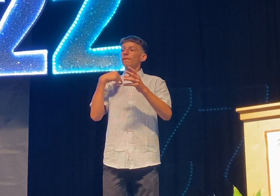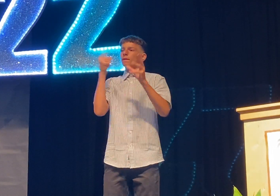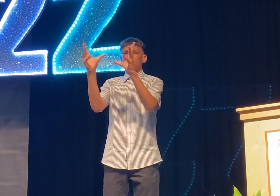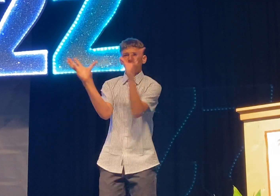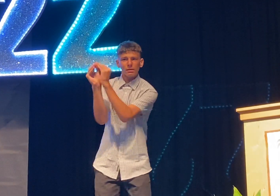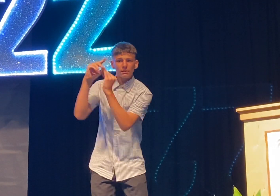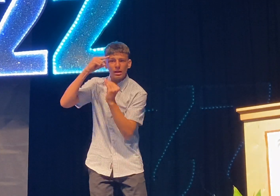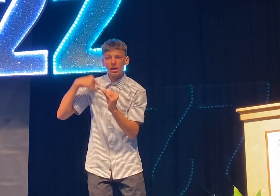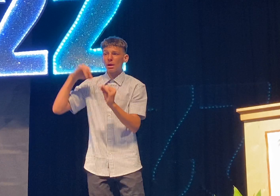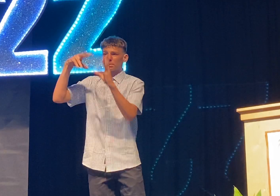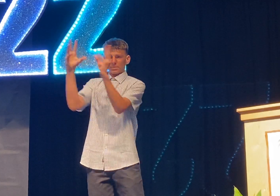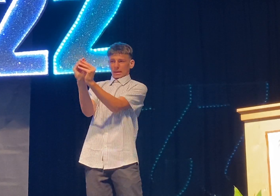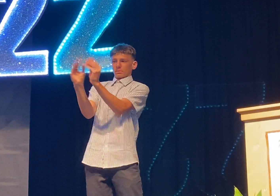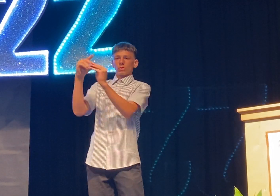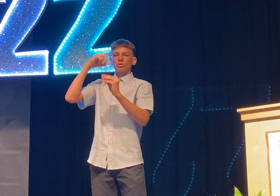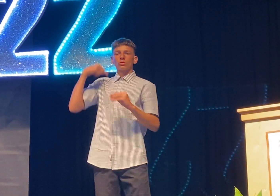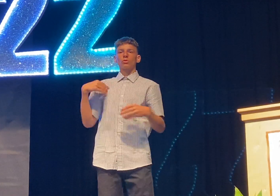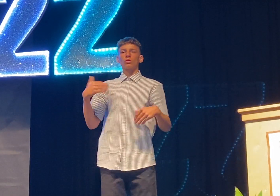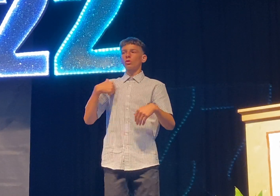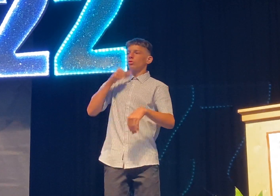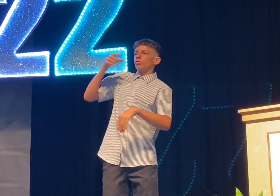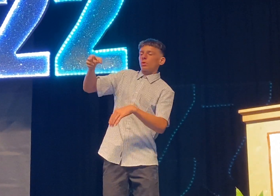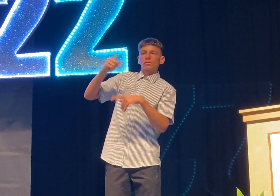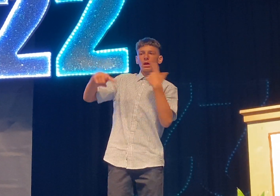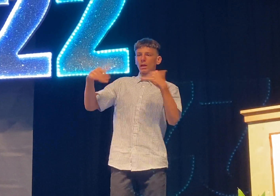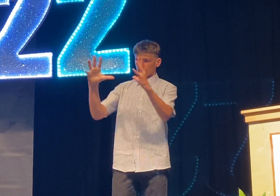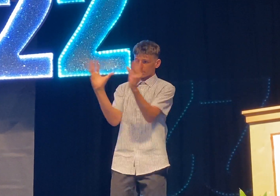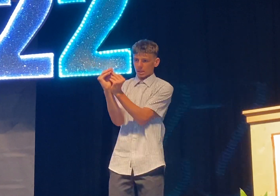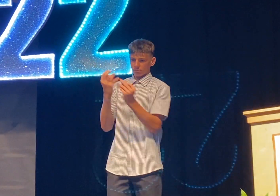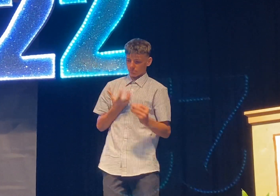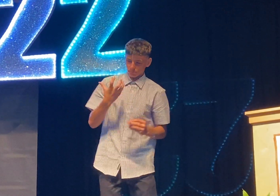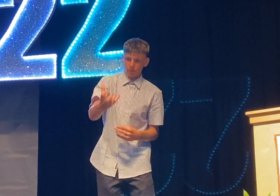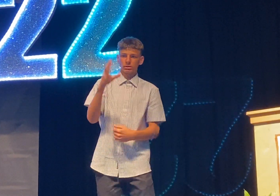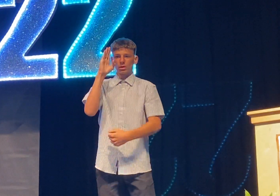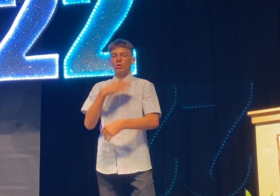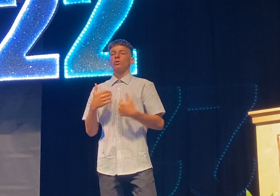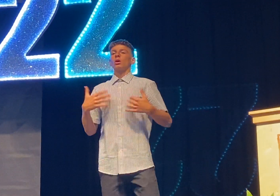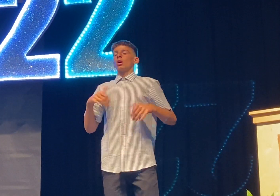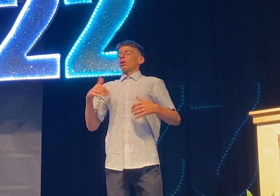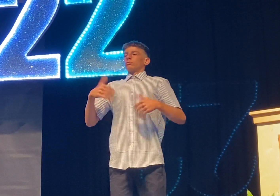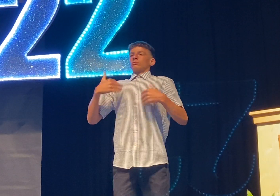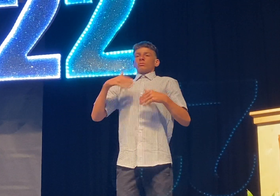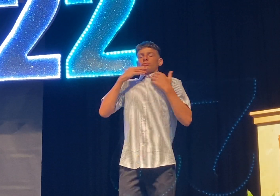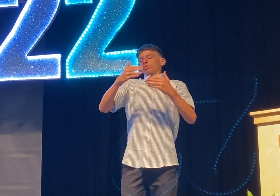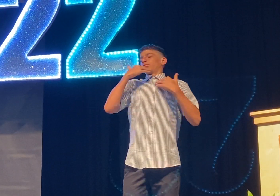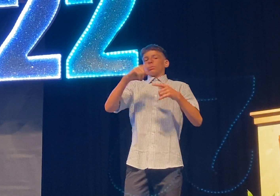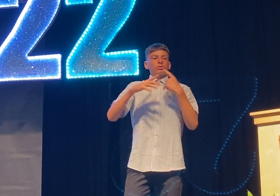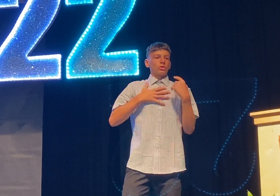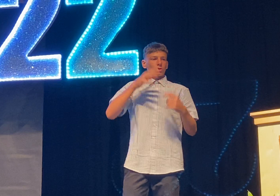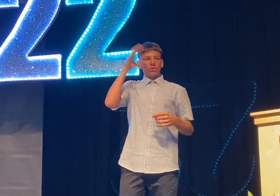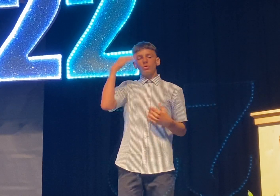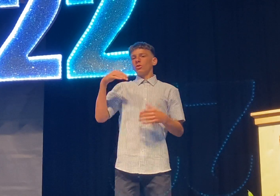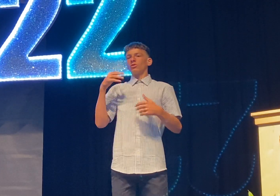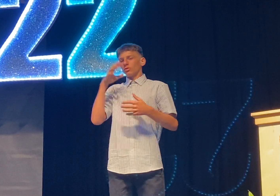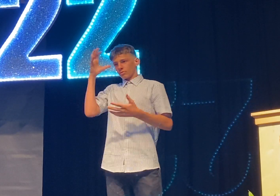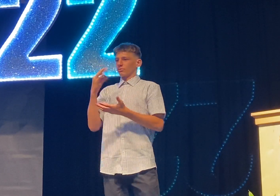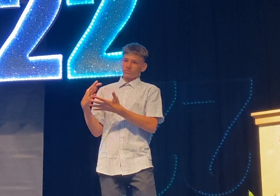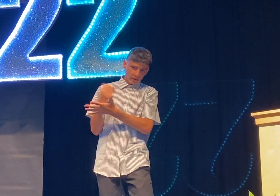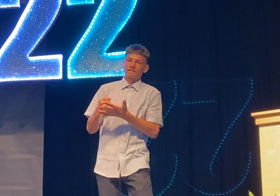check every day. They have meetings constantly for me. Even though I'm not there, they have their heart and soul for my best interests.